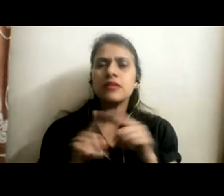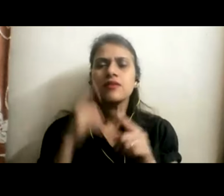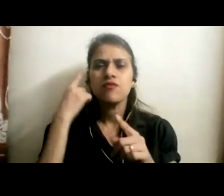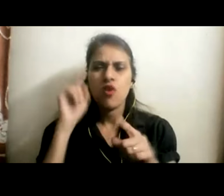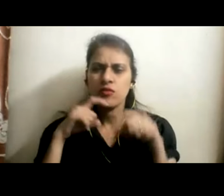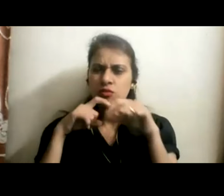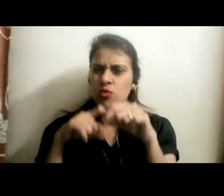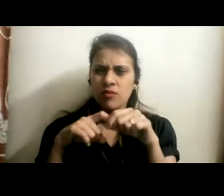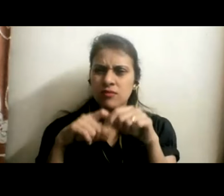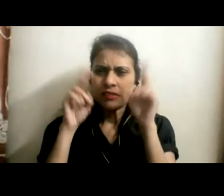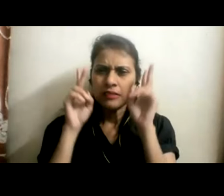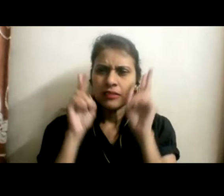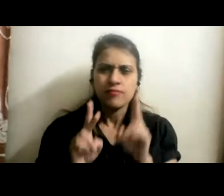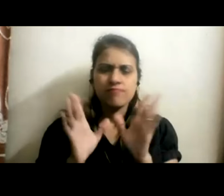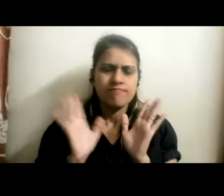of questions or maybe